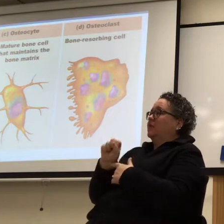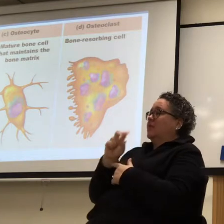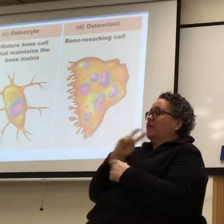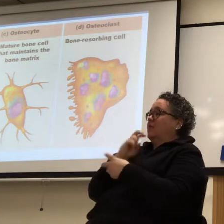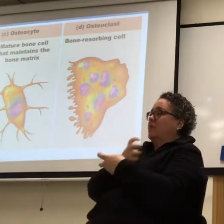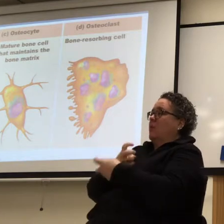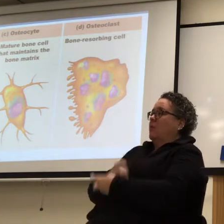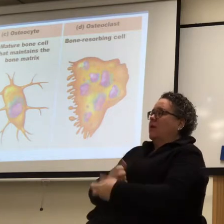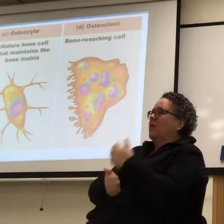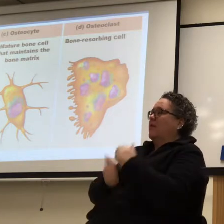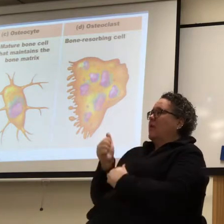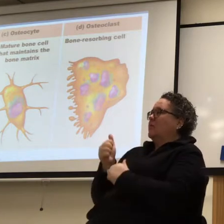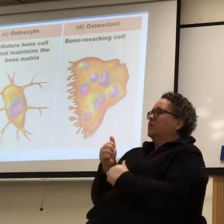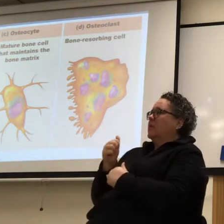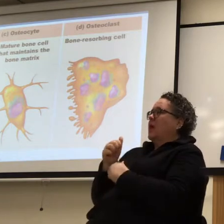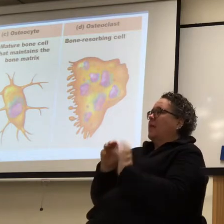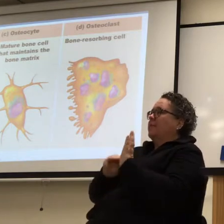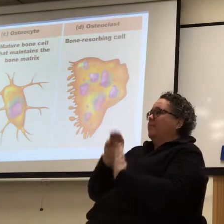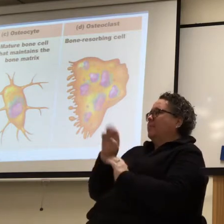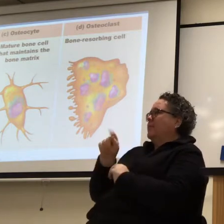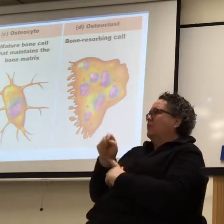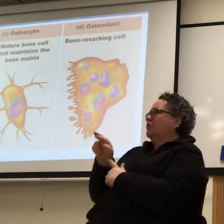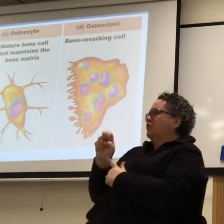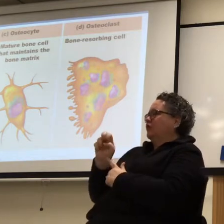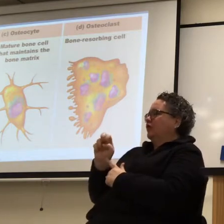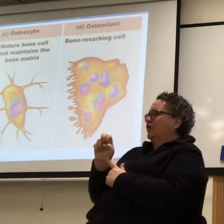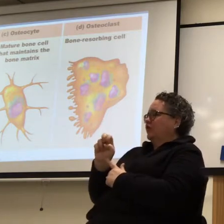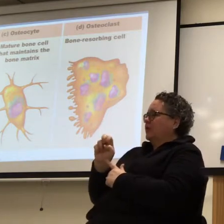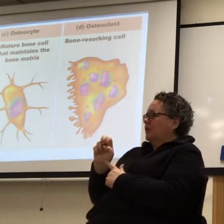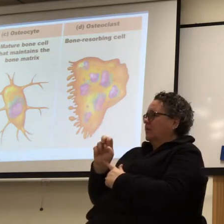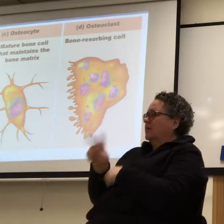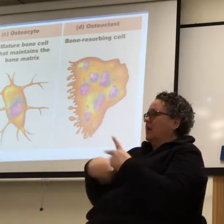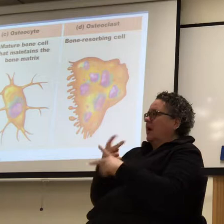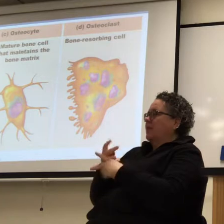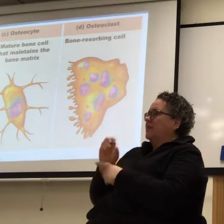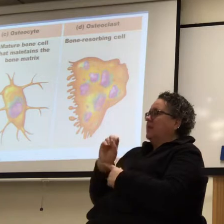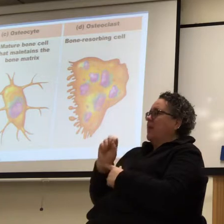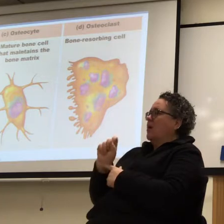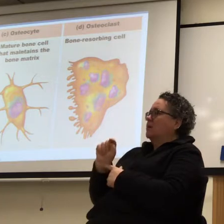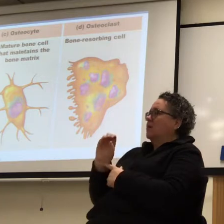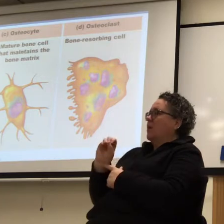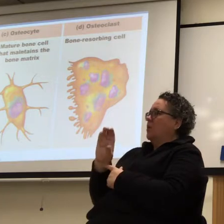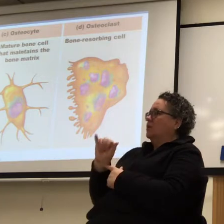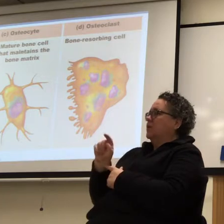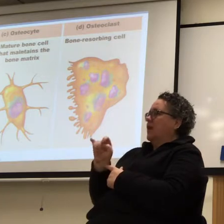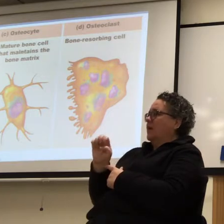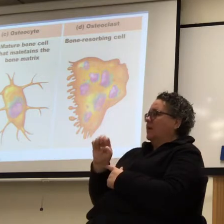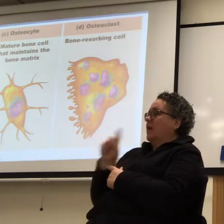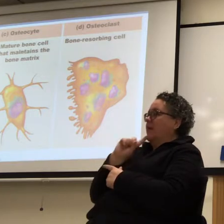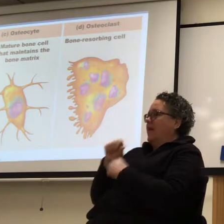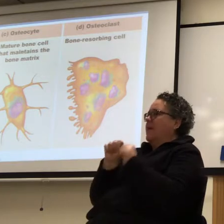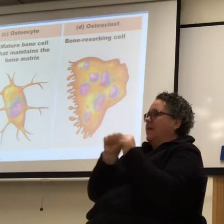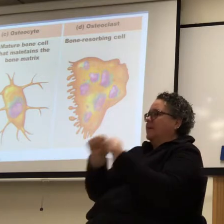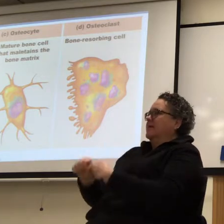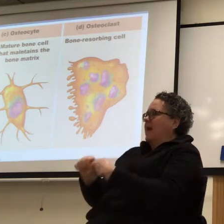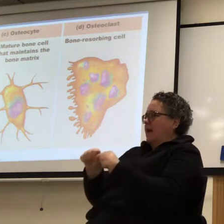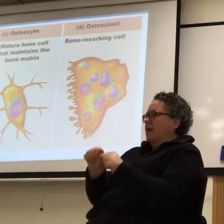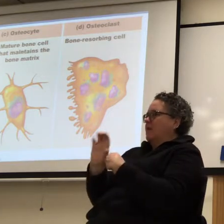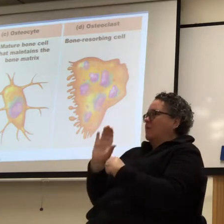the most mature type of bone cell is the osteocyte. And they maintain the bone matrix.